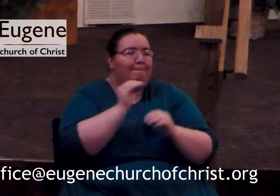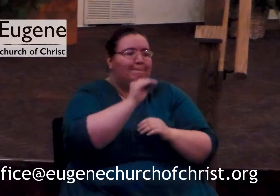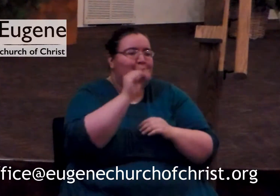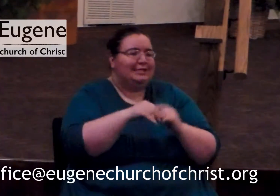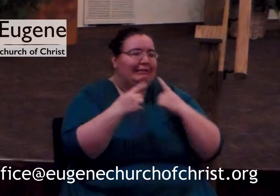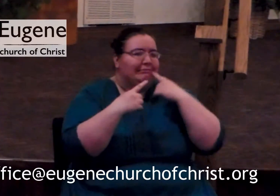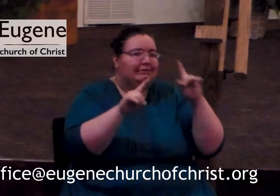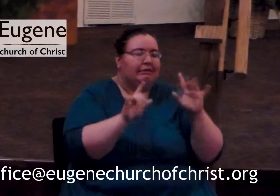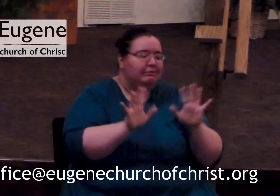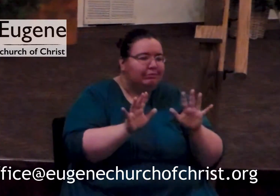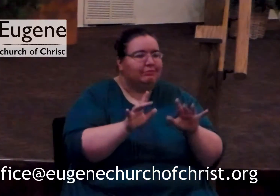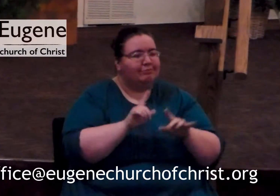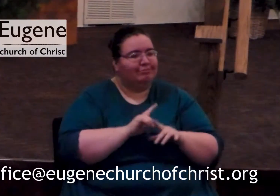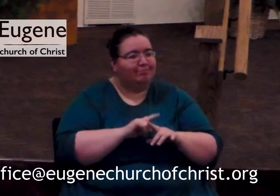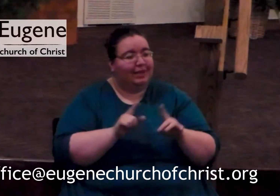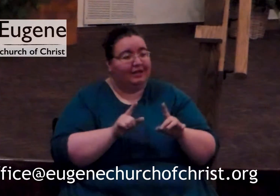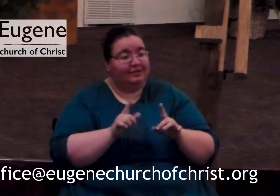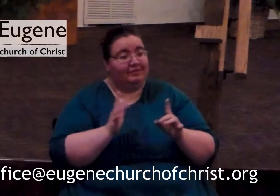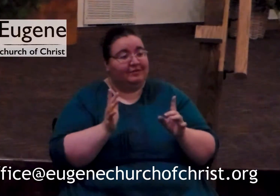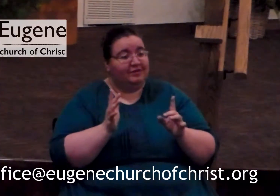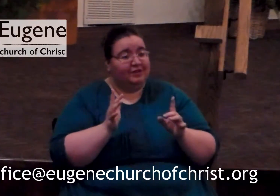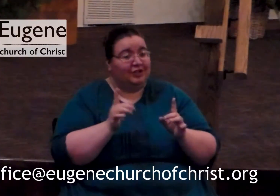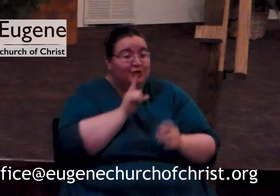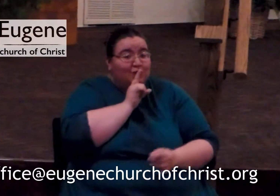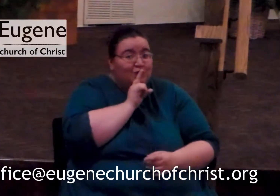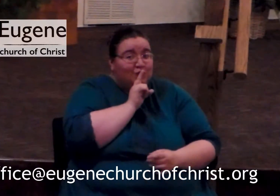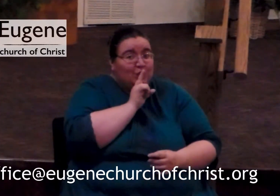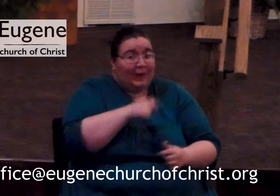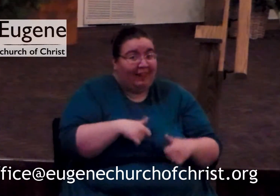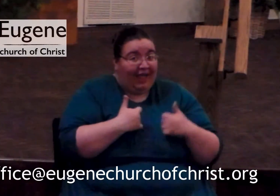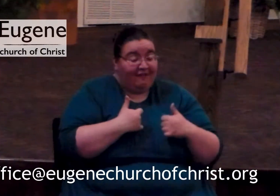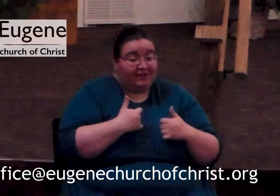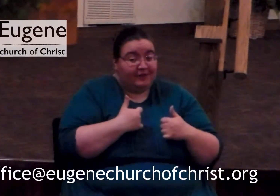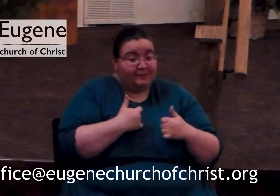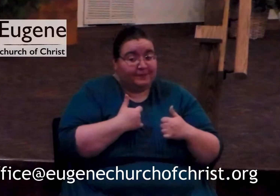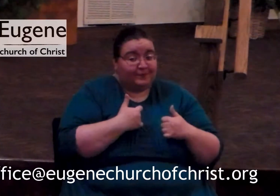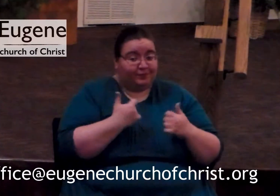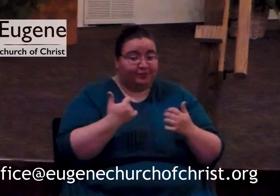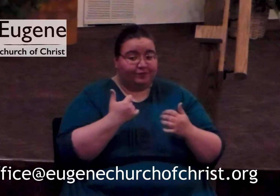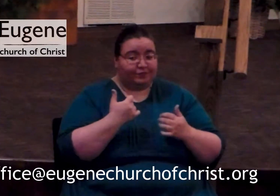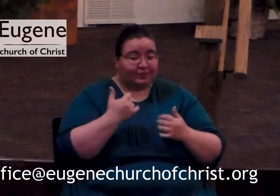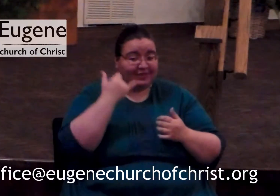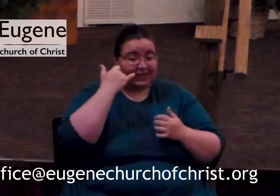realistically, almost anything you did, if it only worked out 25% of the time, you would probably stop doing it.